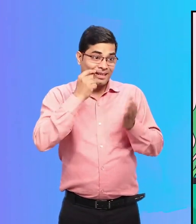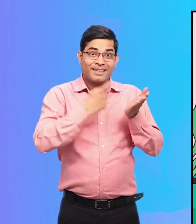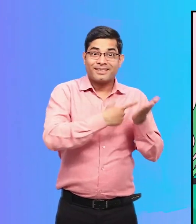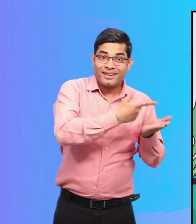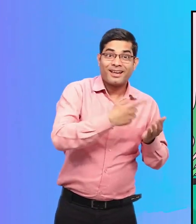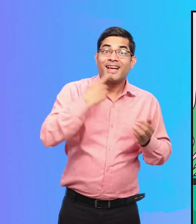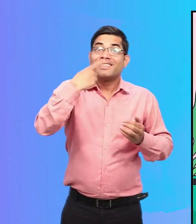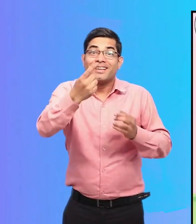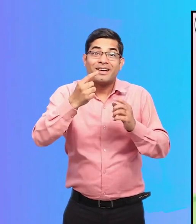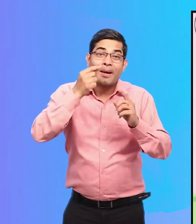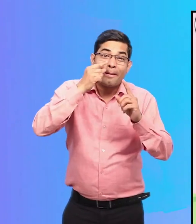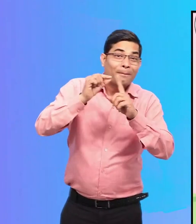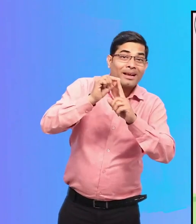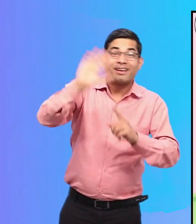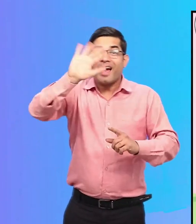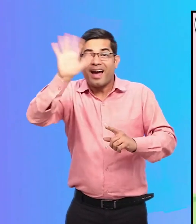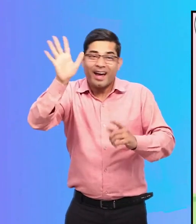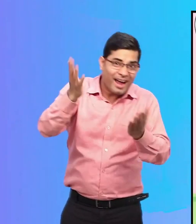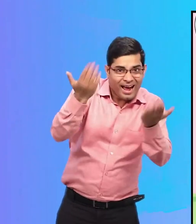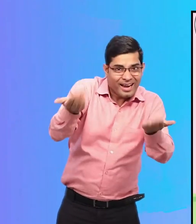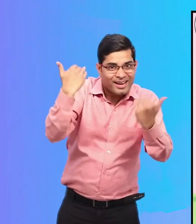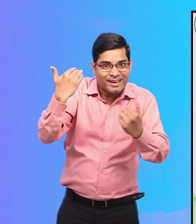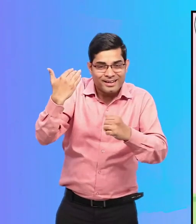He says, Priya, hurry up!